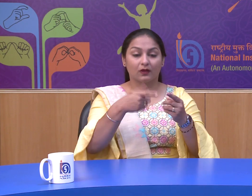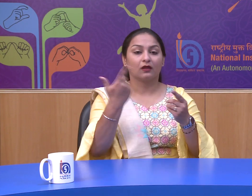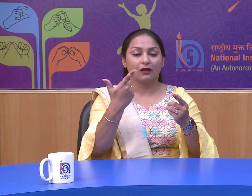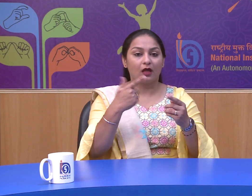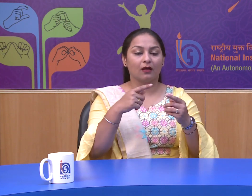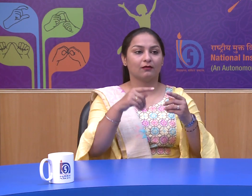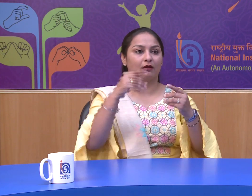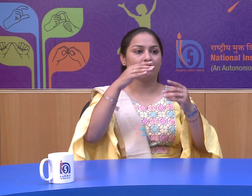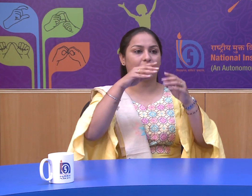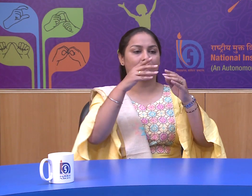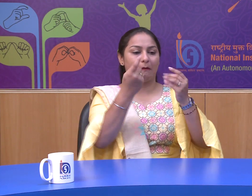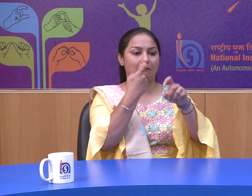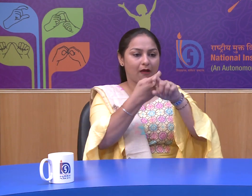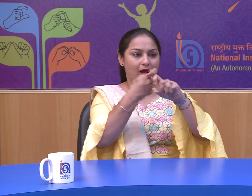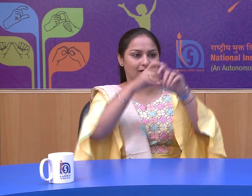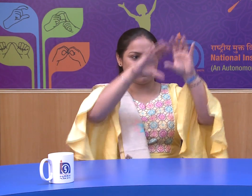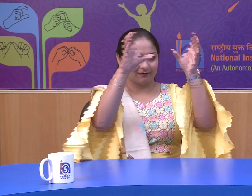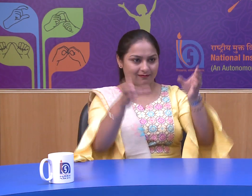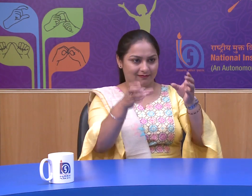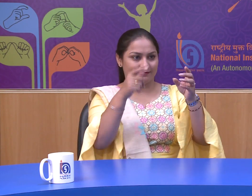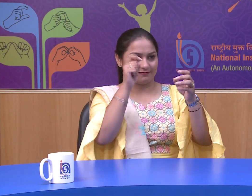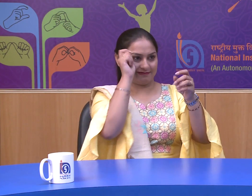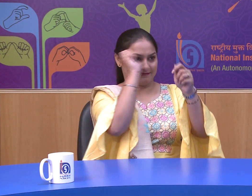caves. The Numash Rishi